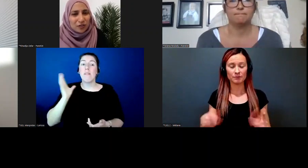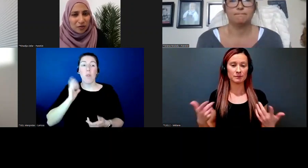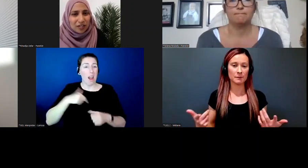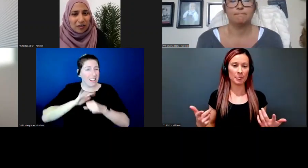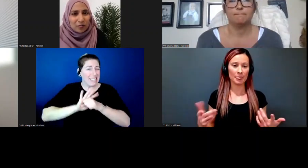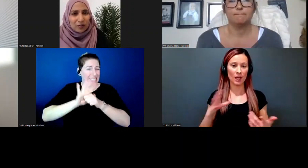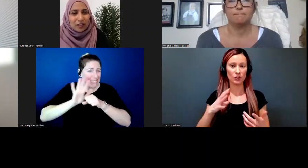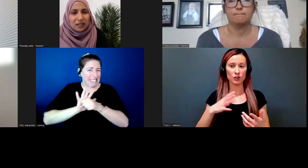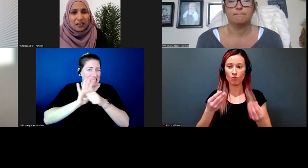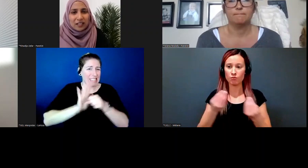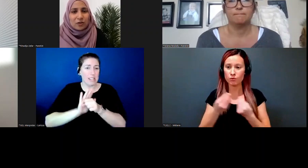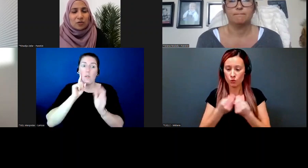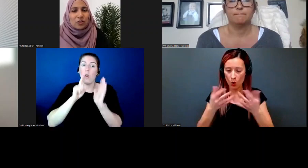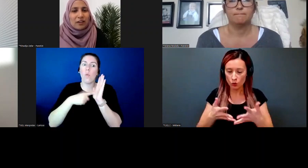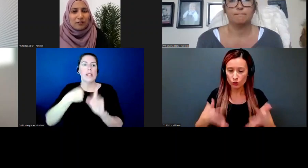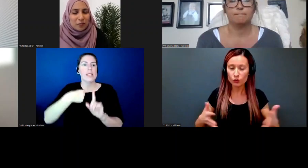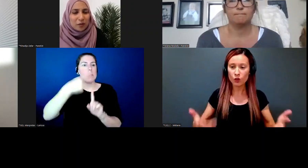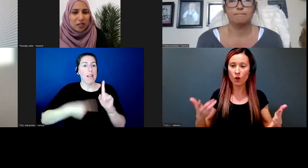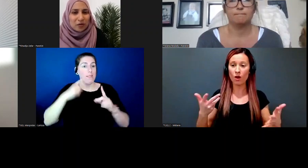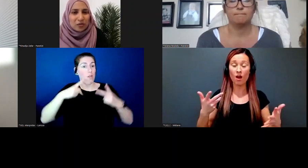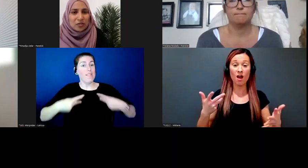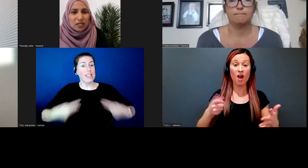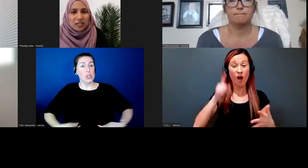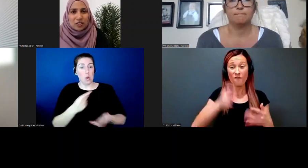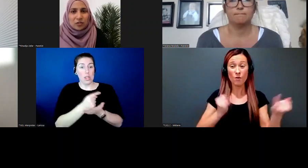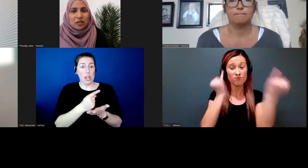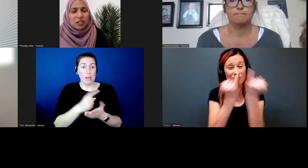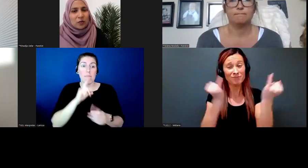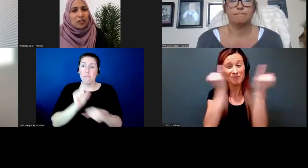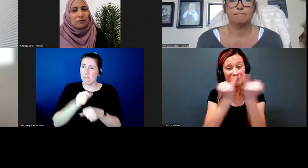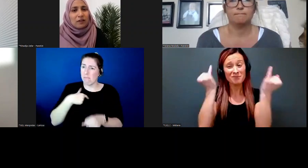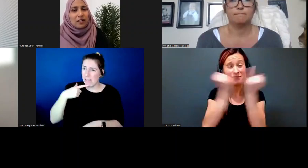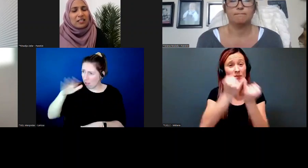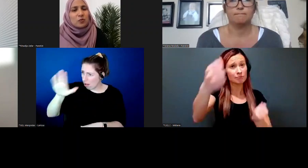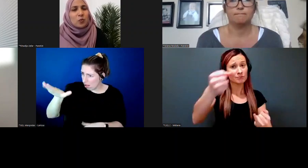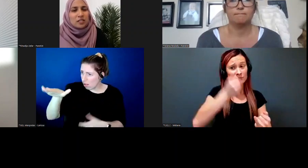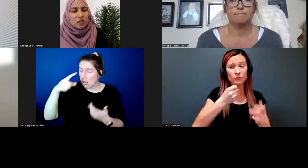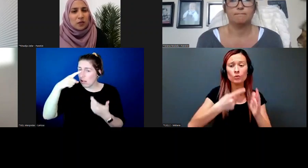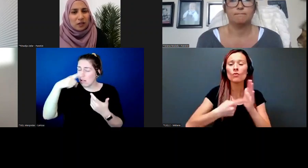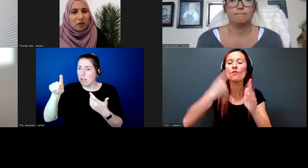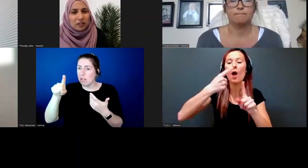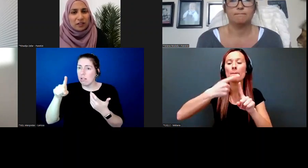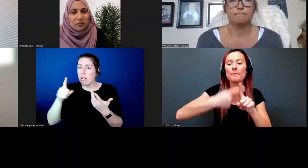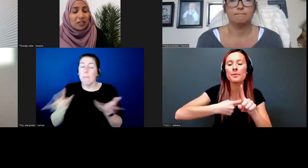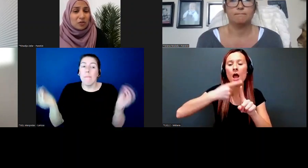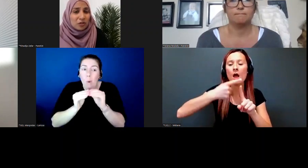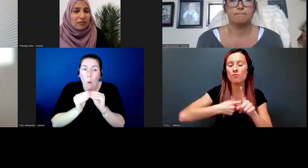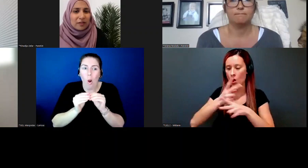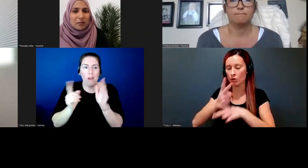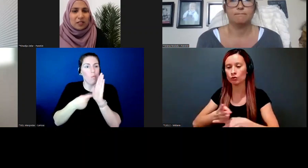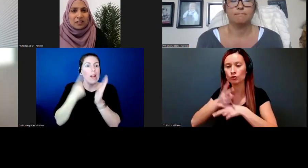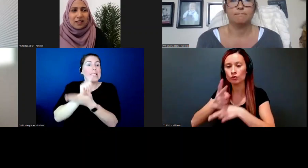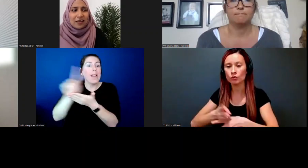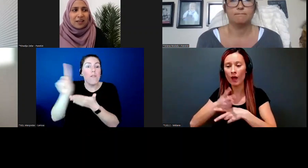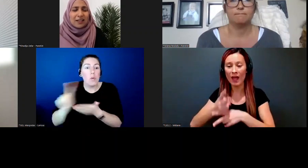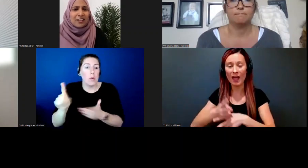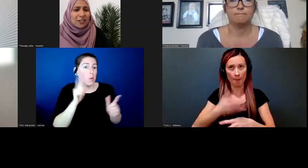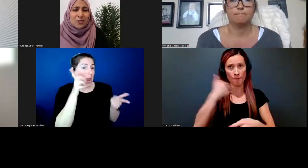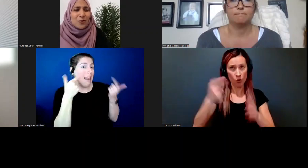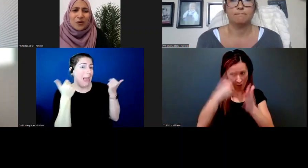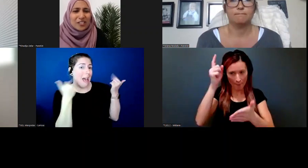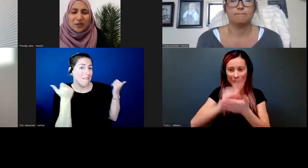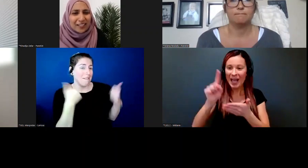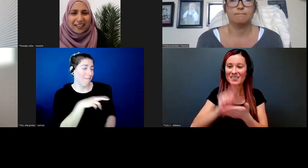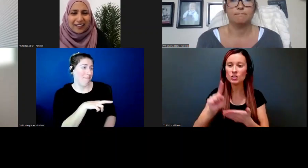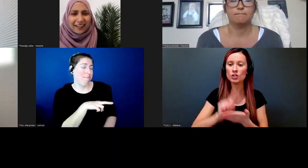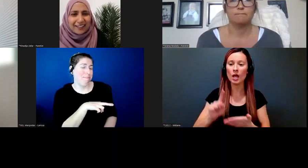month of physiotherapy. And they used to laugh at me when I used to say that, can you give at least once a week of therapy? They used to laugh at me thinking, there's